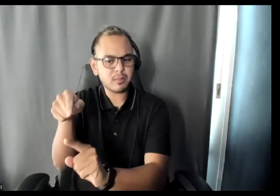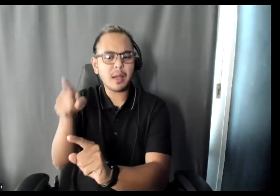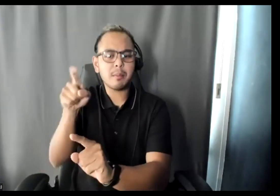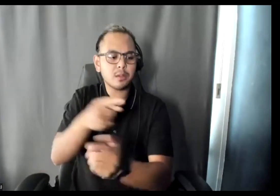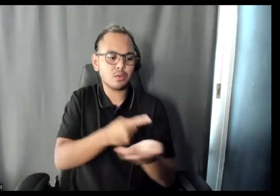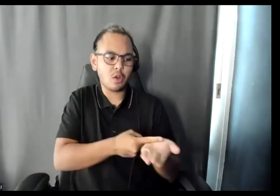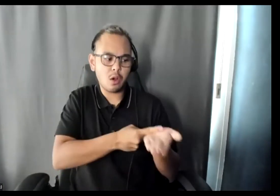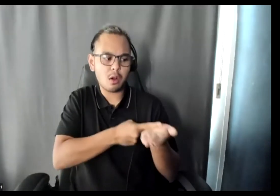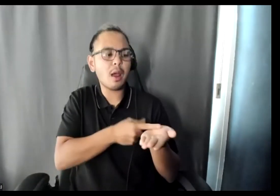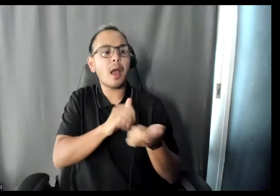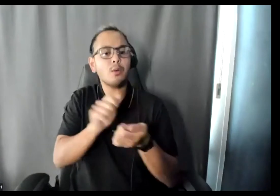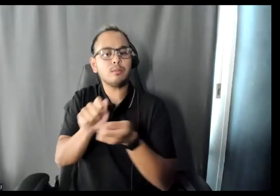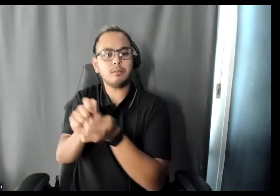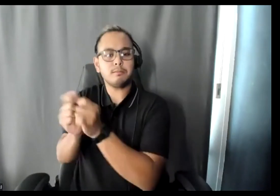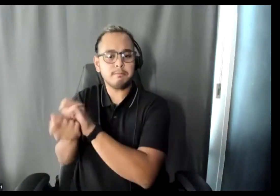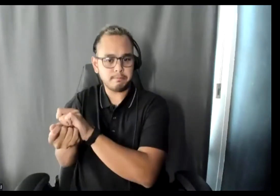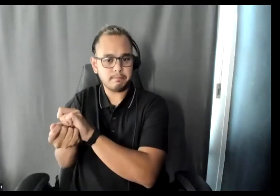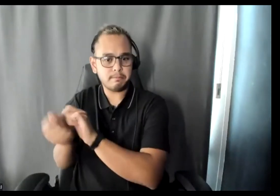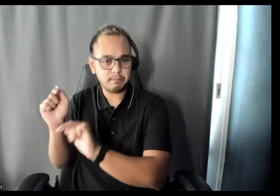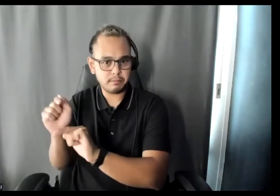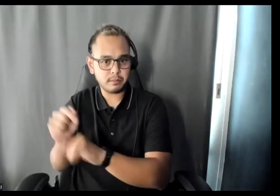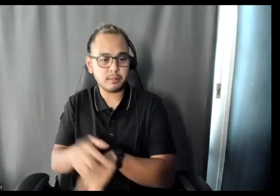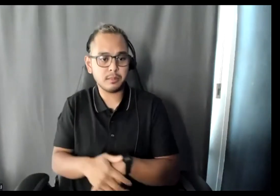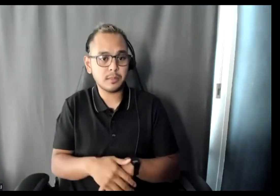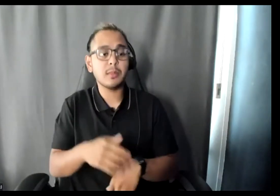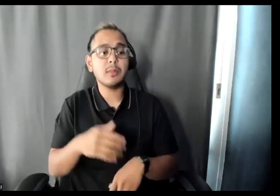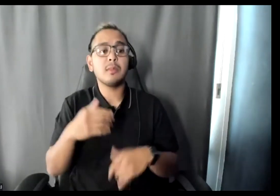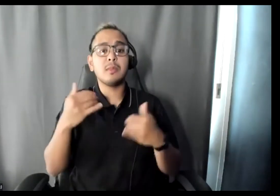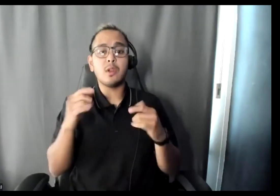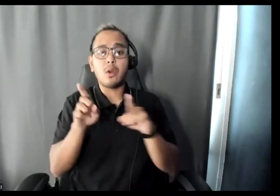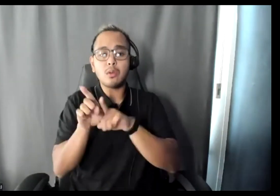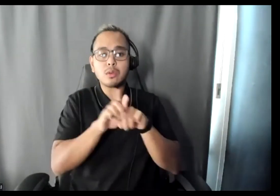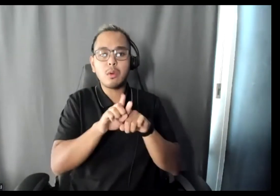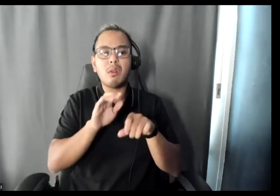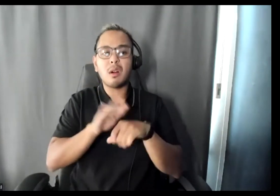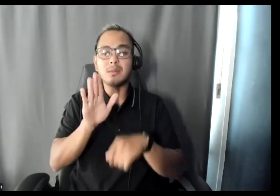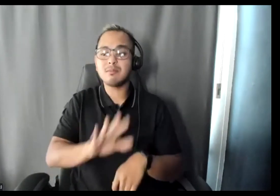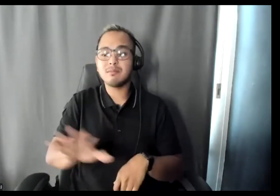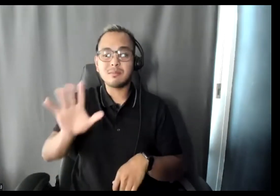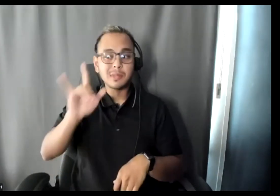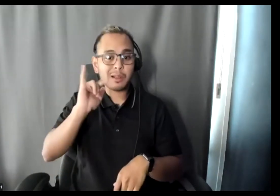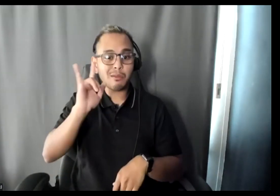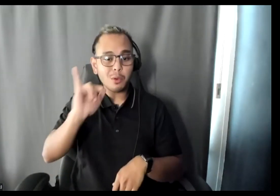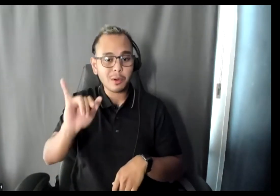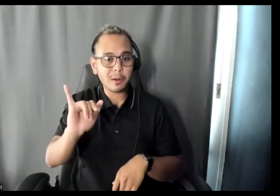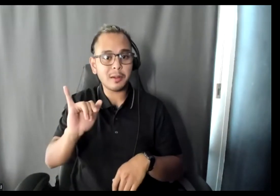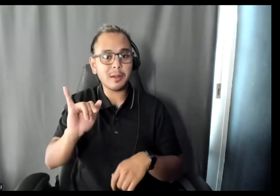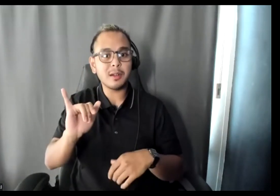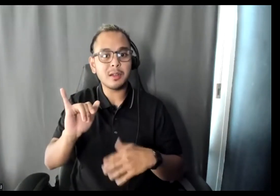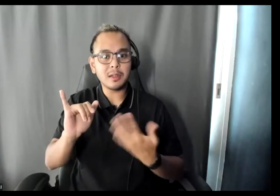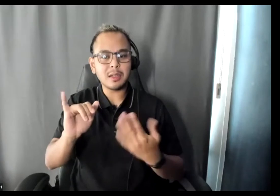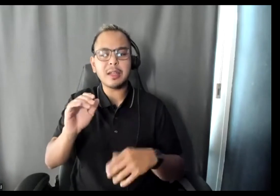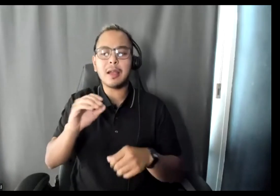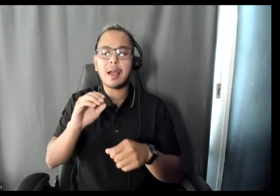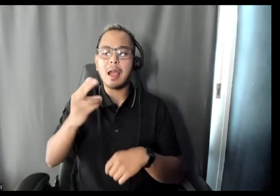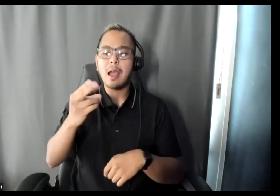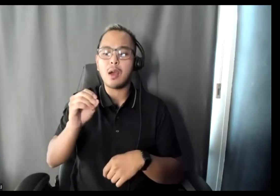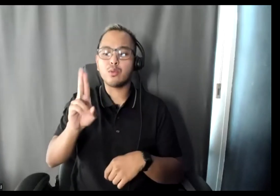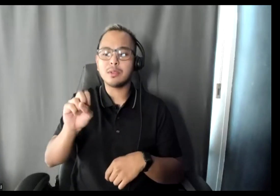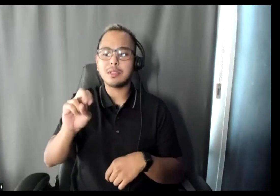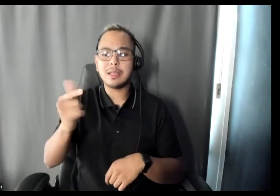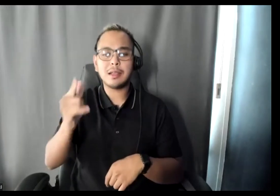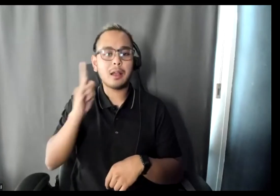that. I've been working a little bit with Housing California on the roadmap, and I know you're going to hear more about the Housing California roadmap,